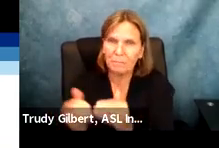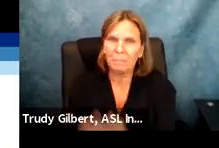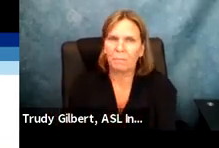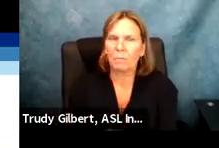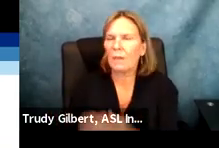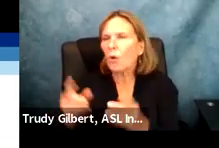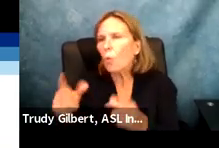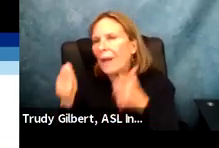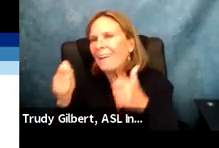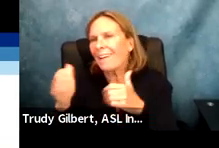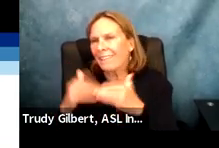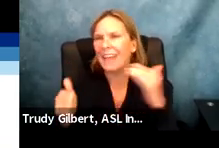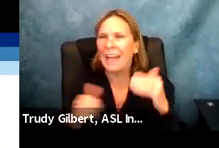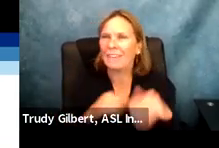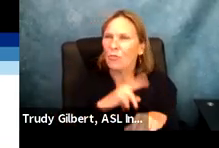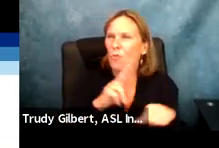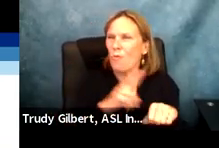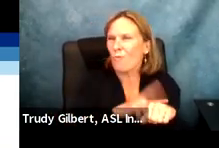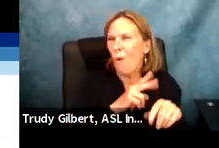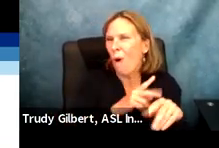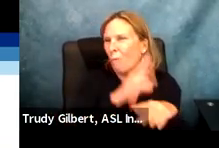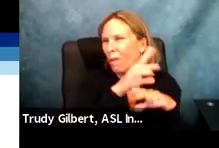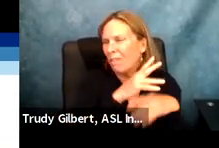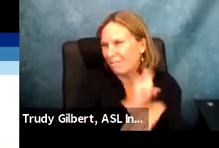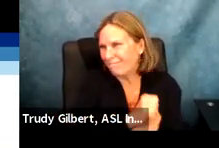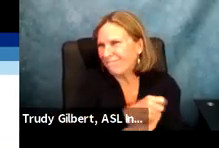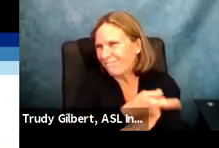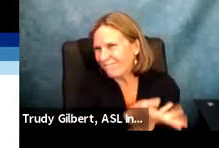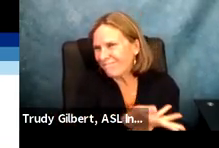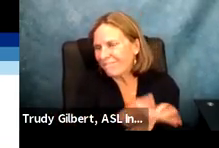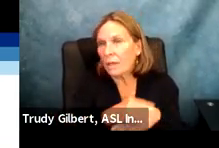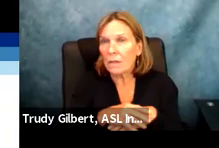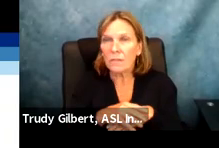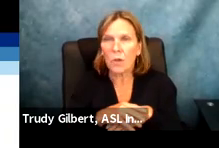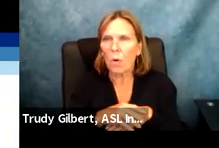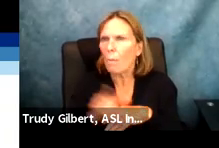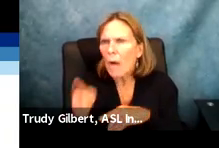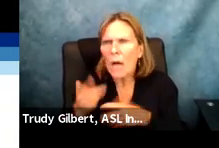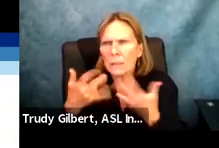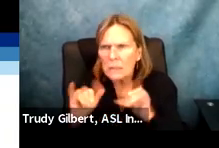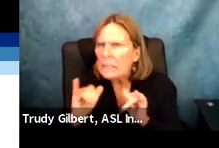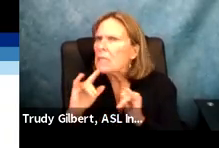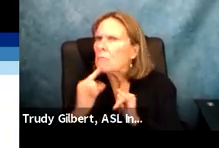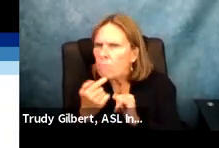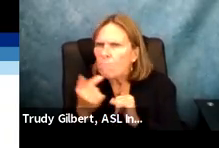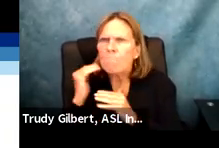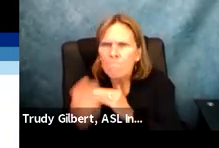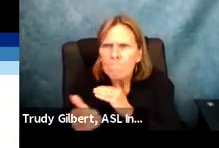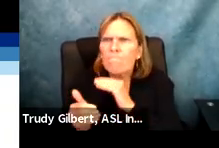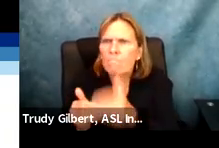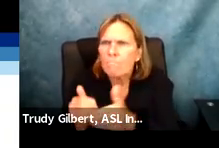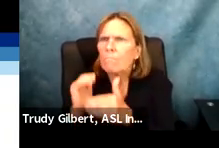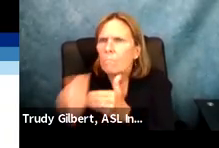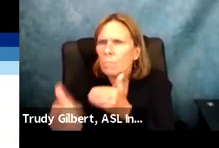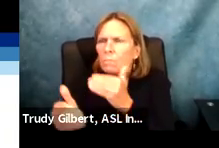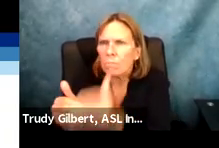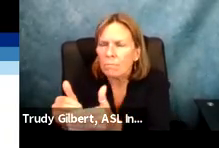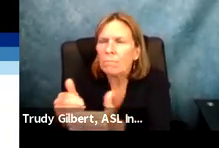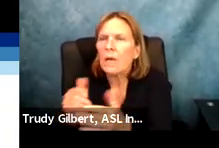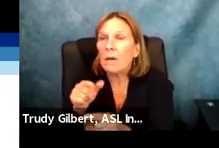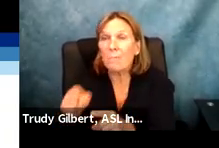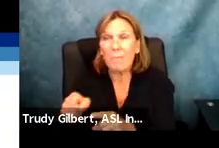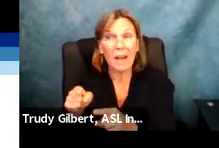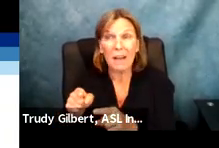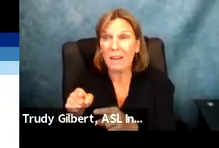timeline than usual, but all the steps were there. They went through every single step. And because COVID-19 is